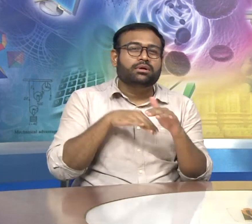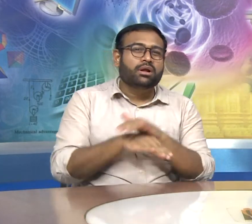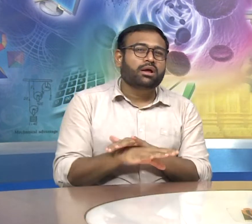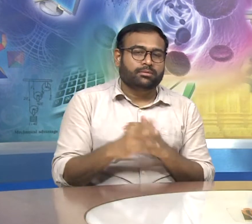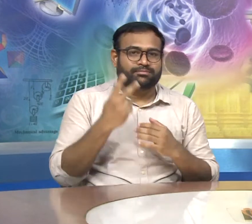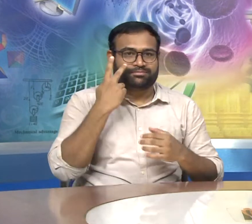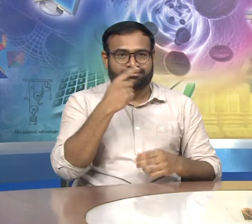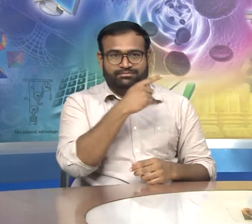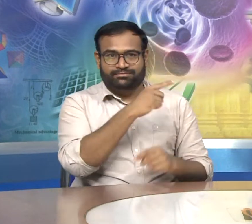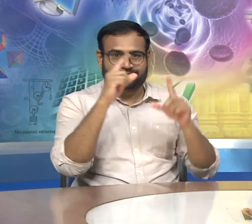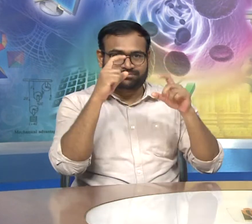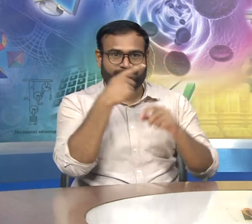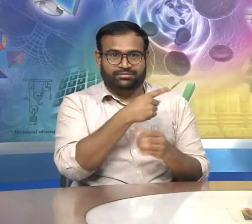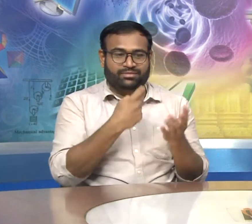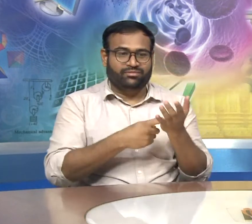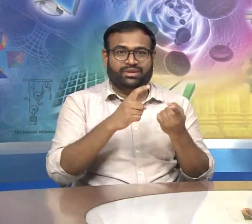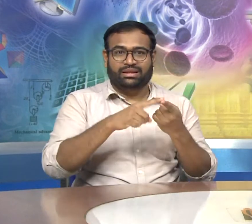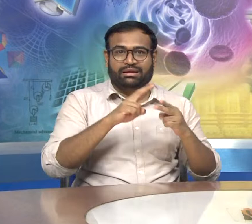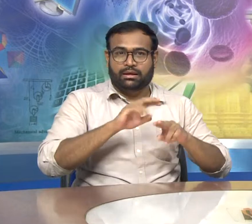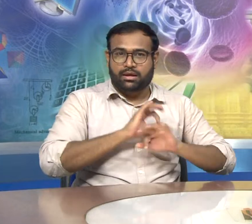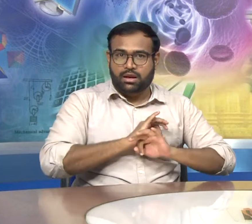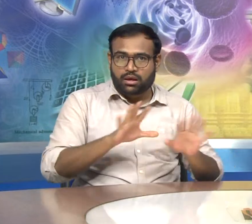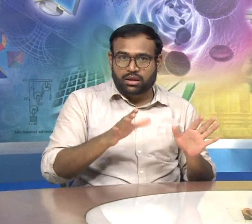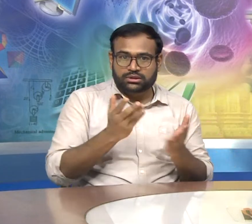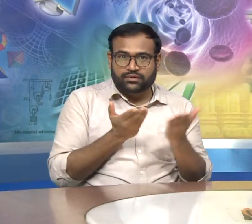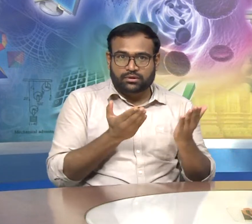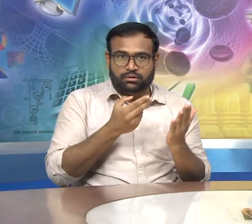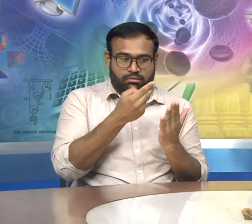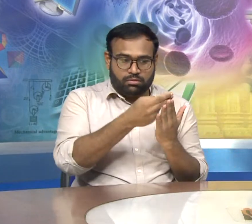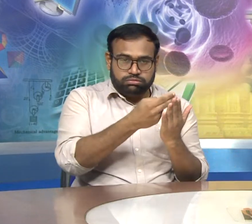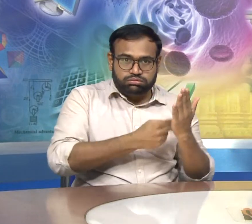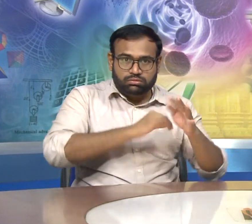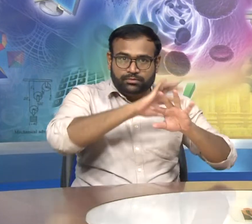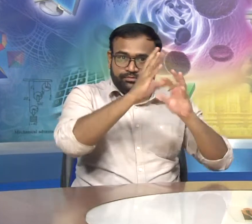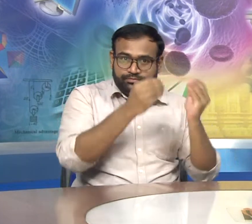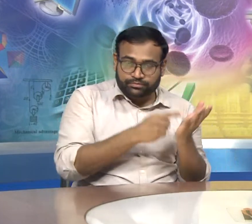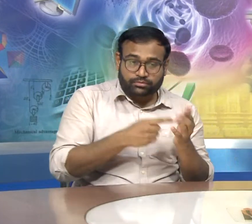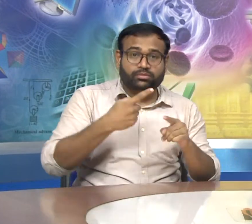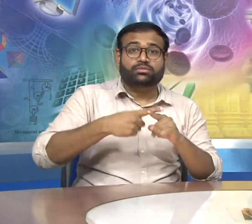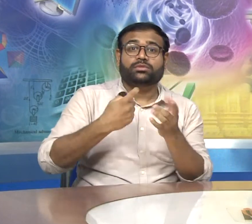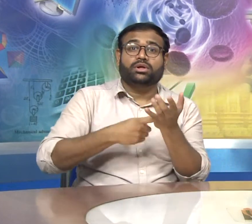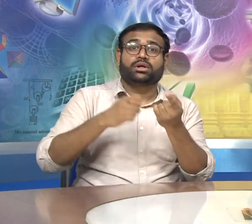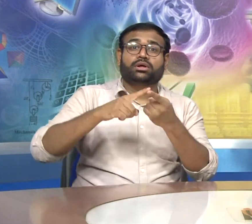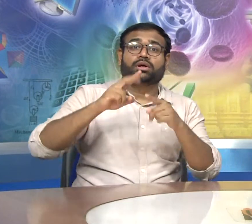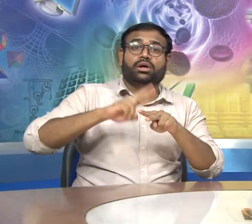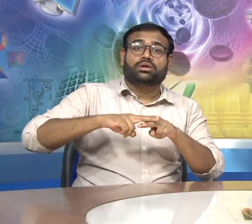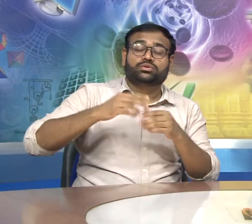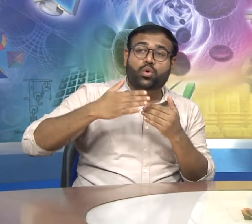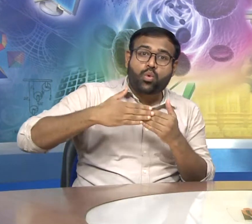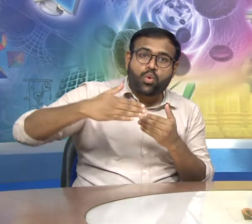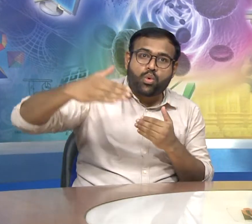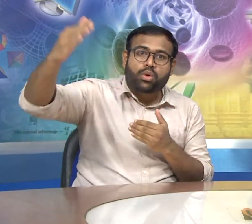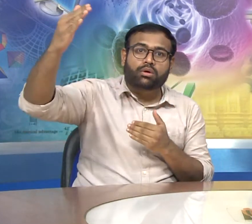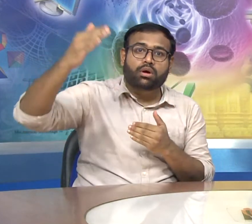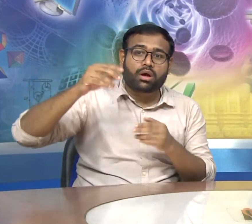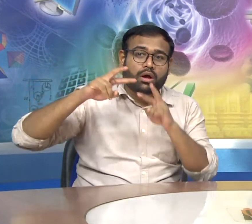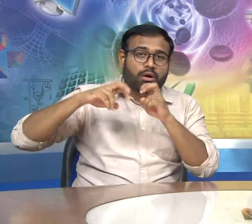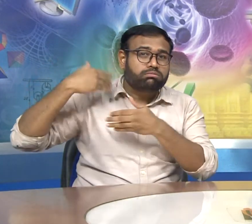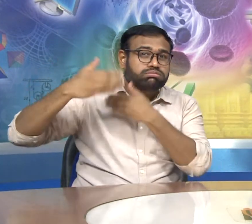Point 3. Basic service under this category is ready reference service and